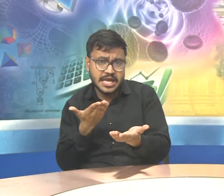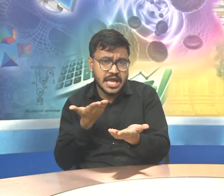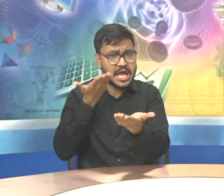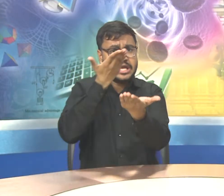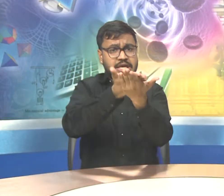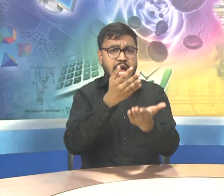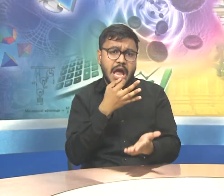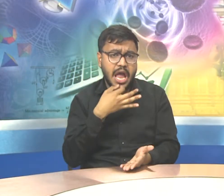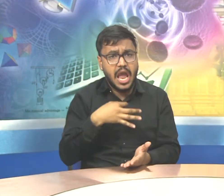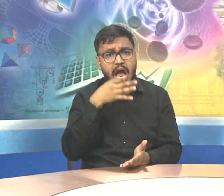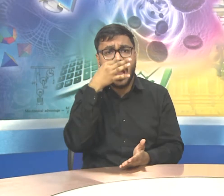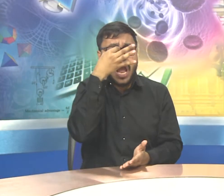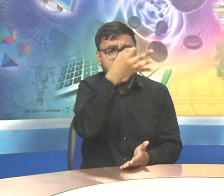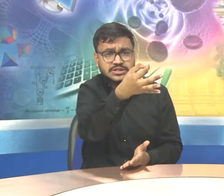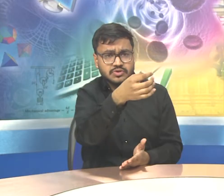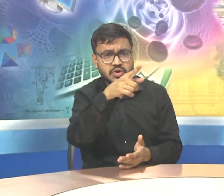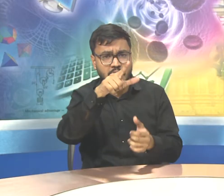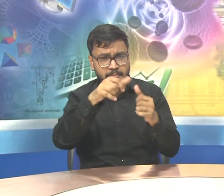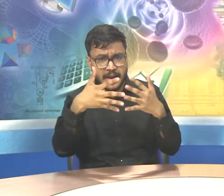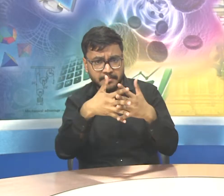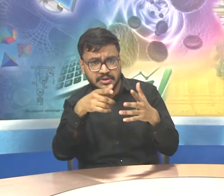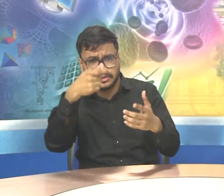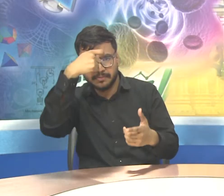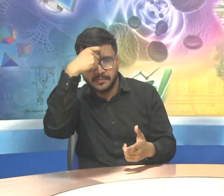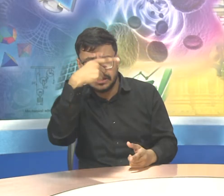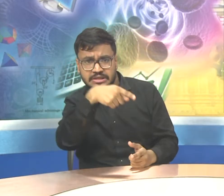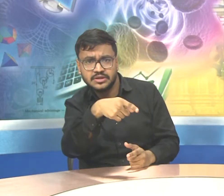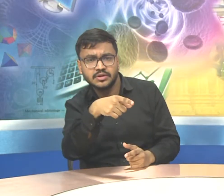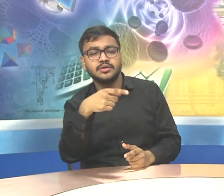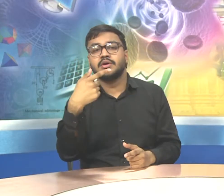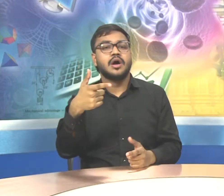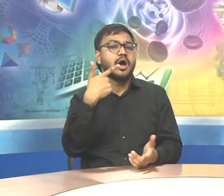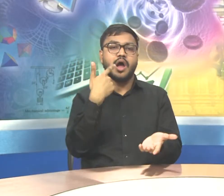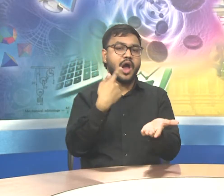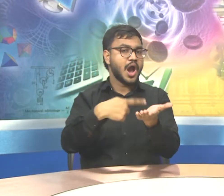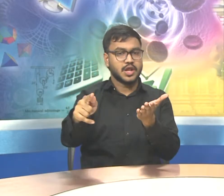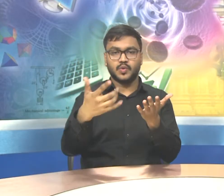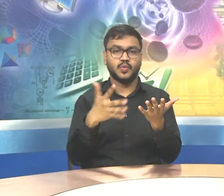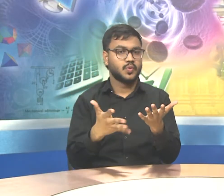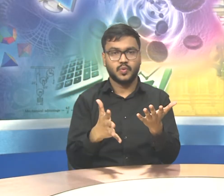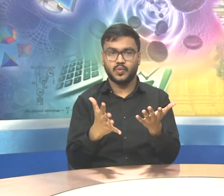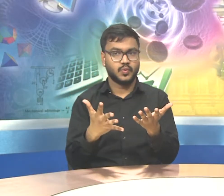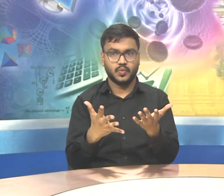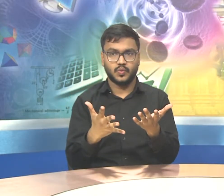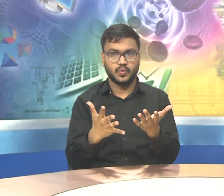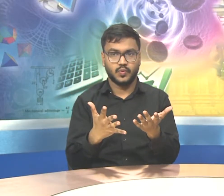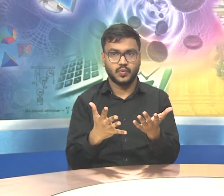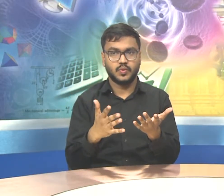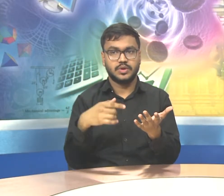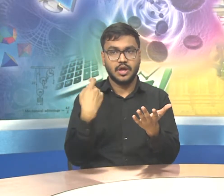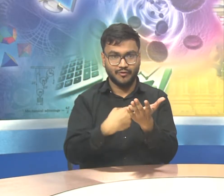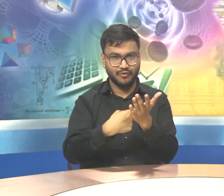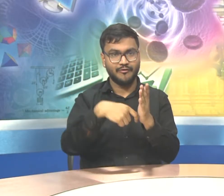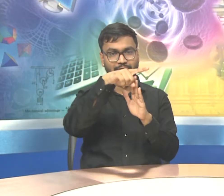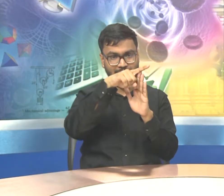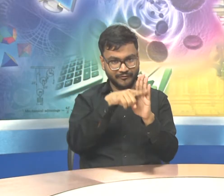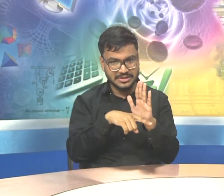The president cannot be asked to be president in any court of law during his